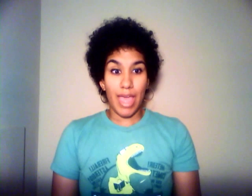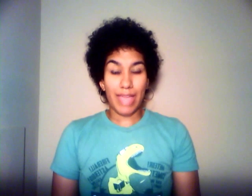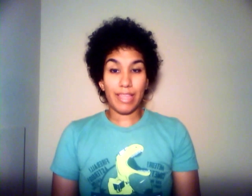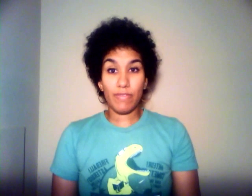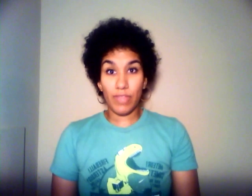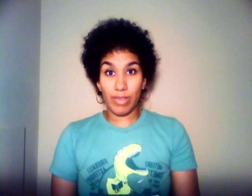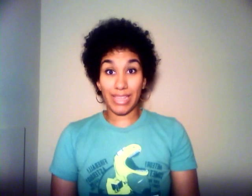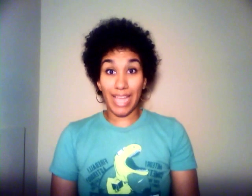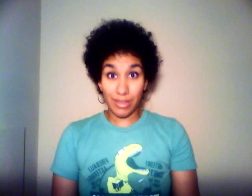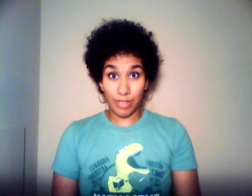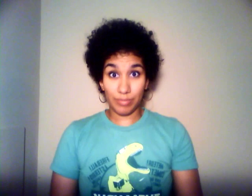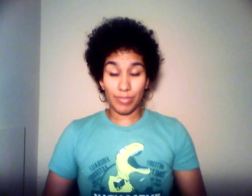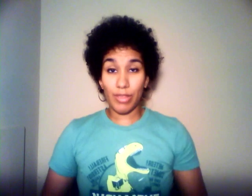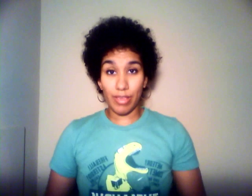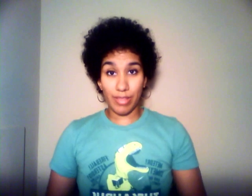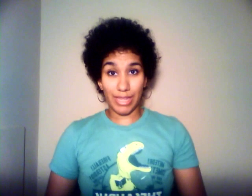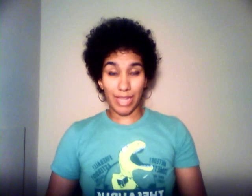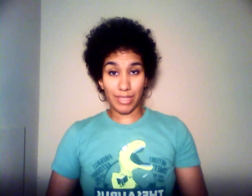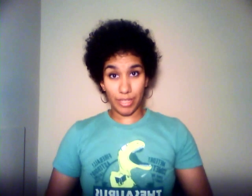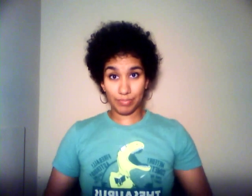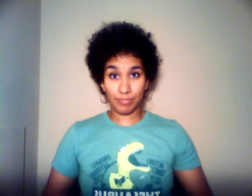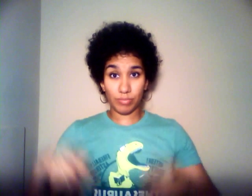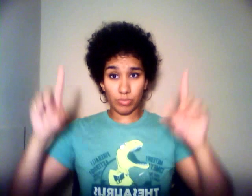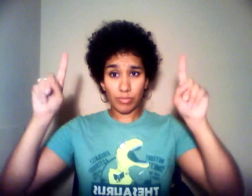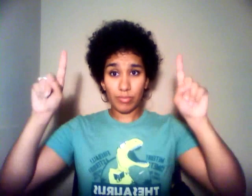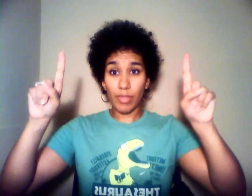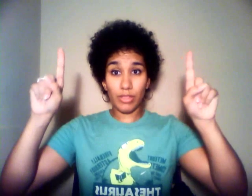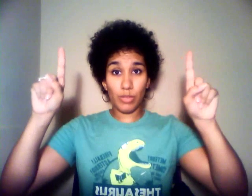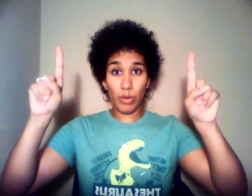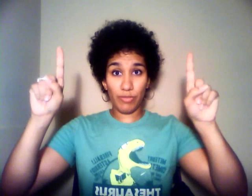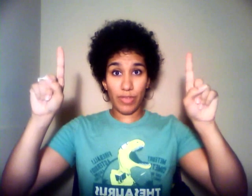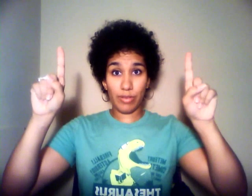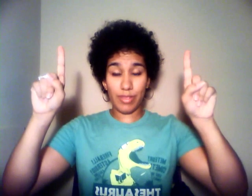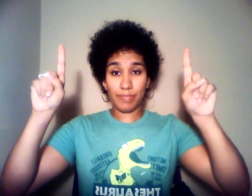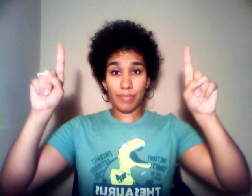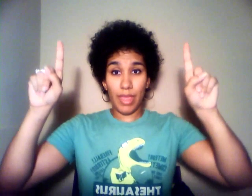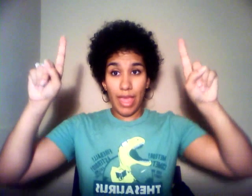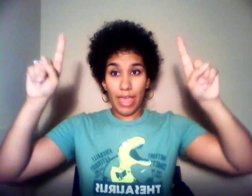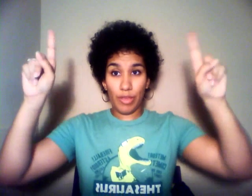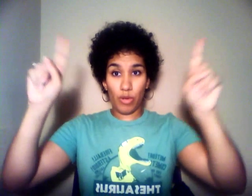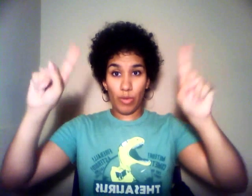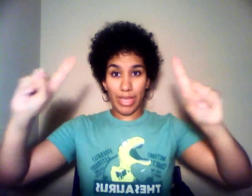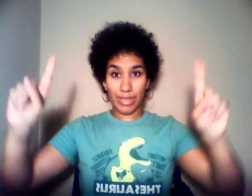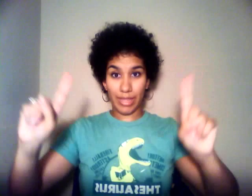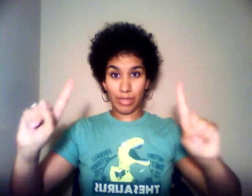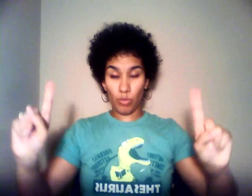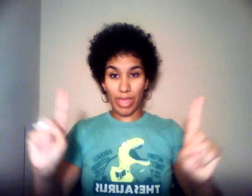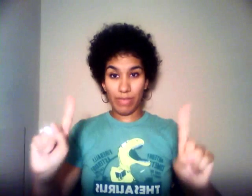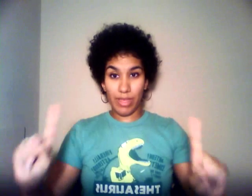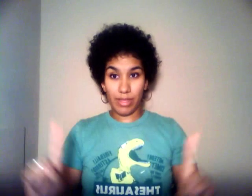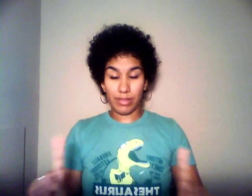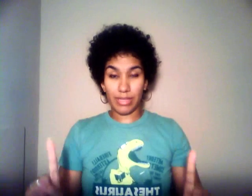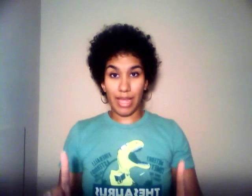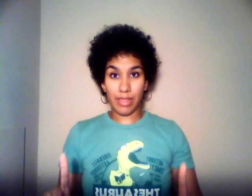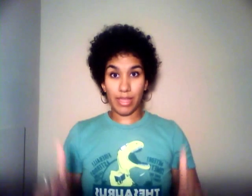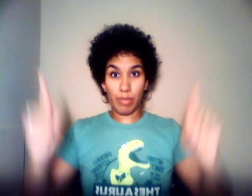And if there is lightning, here's how you sign lightning. Two pointer fingers, and they're going in like little wavy lines coming